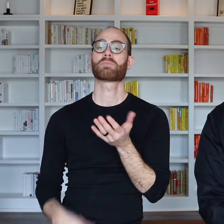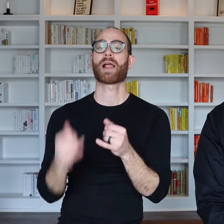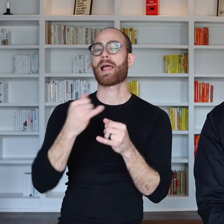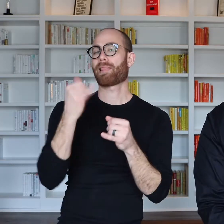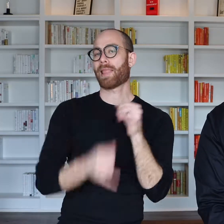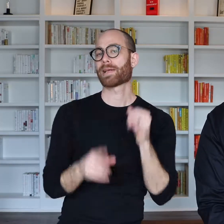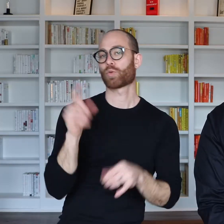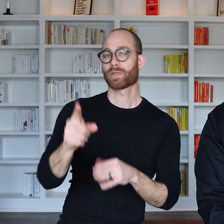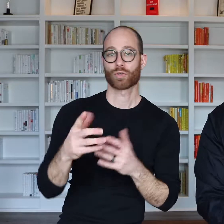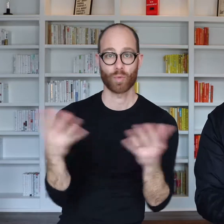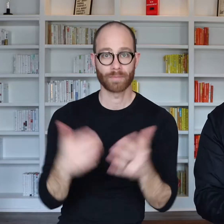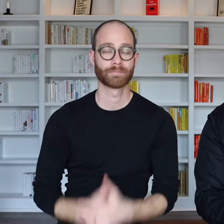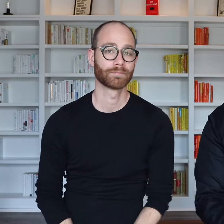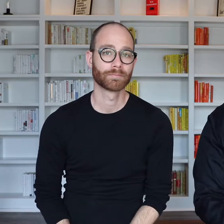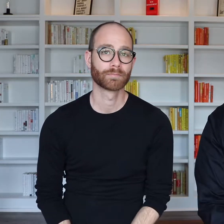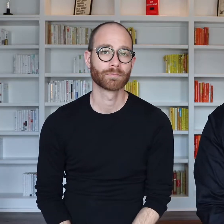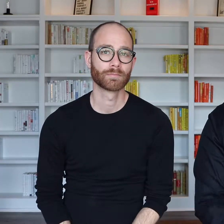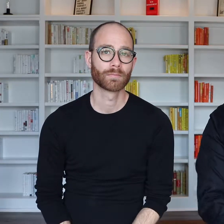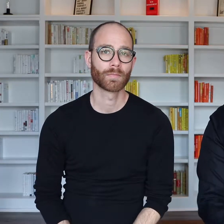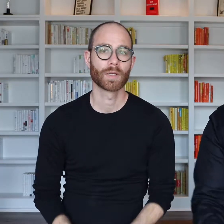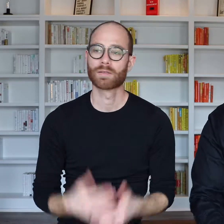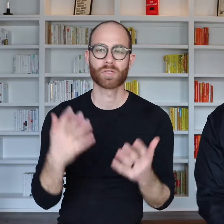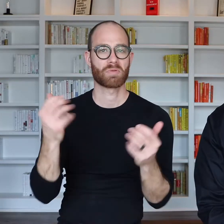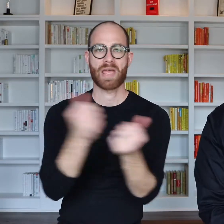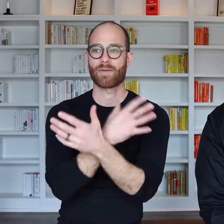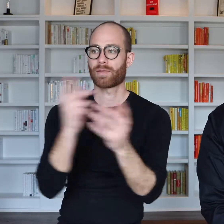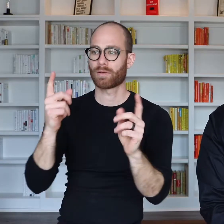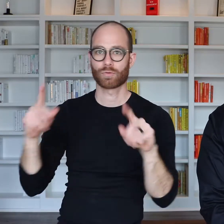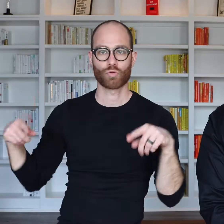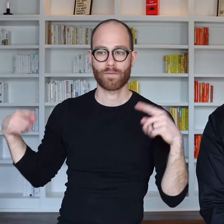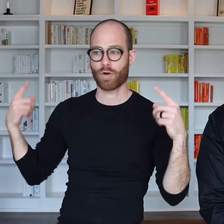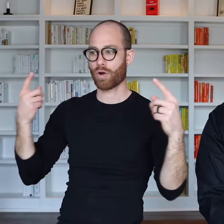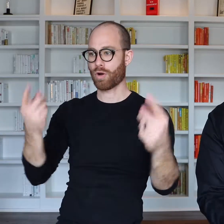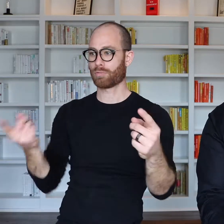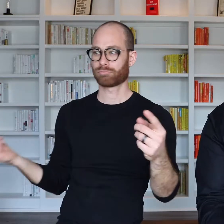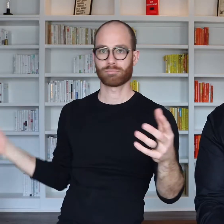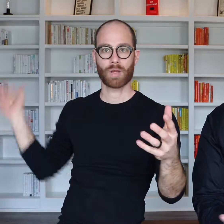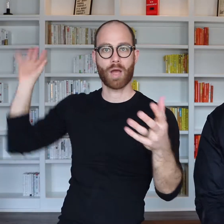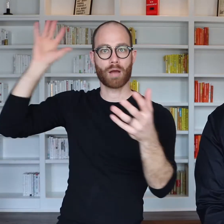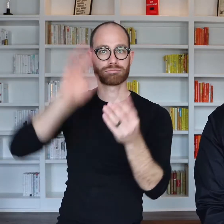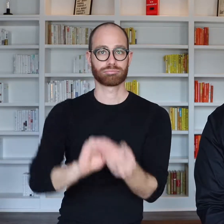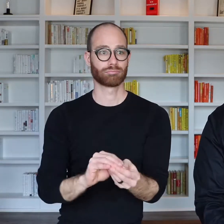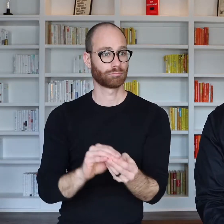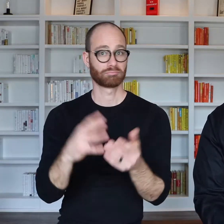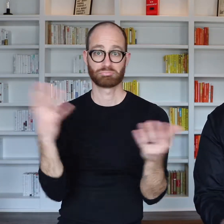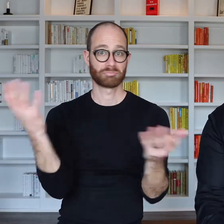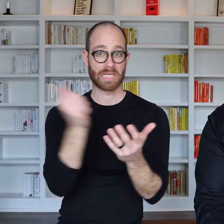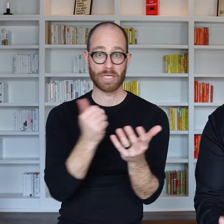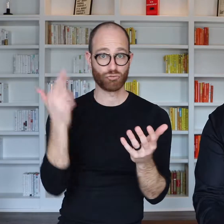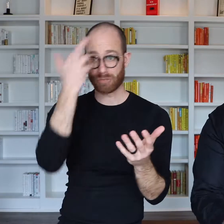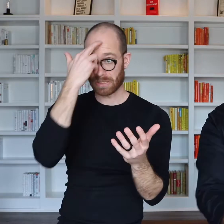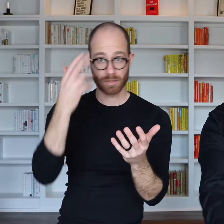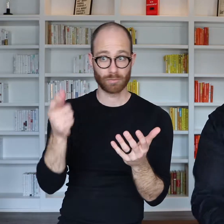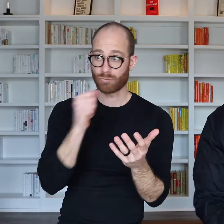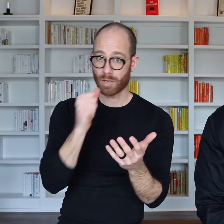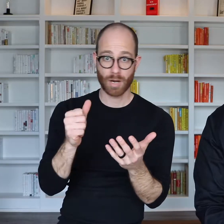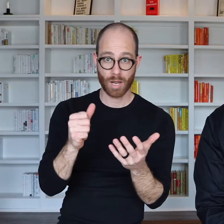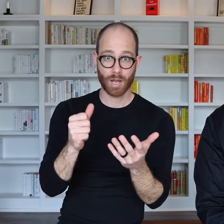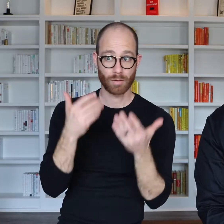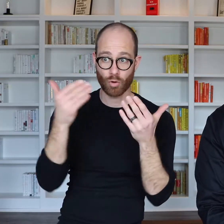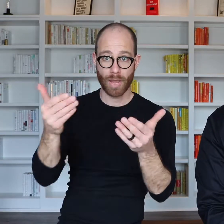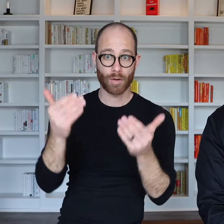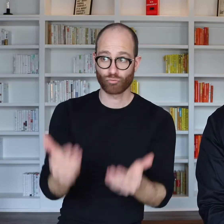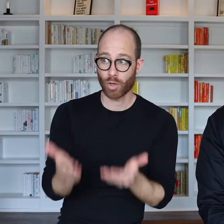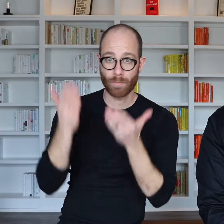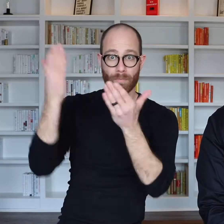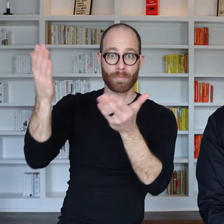last question, which is, based on everything that we've talked about today, is there any reason why you wouldn't feel comfortable passing my name along for